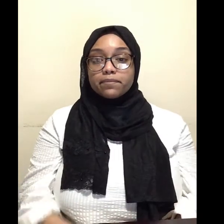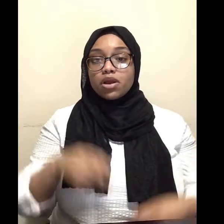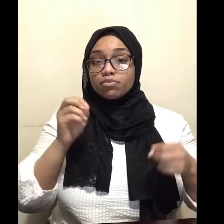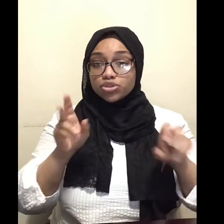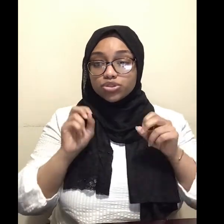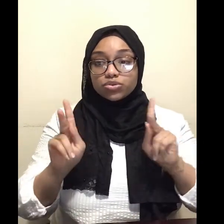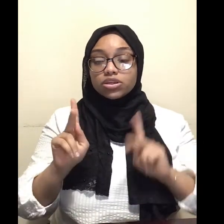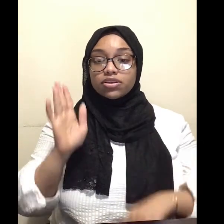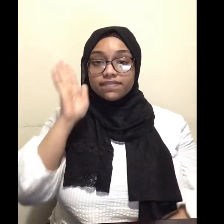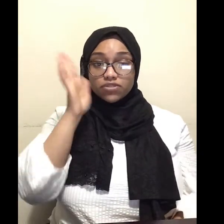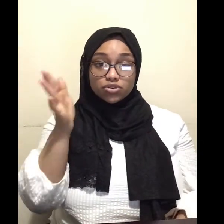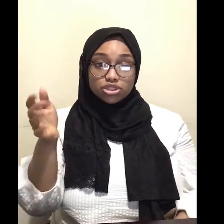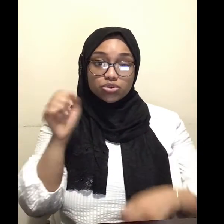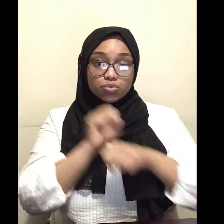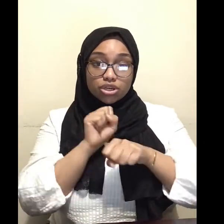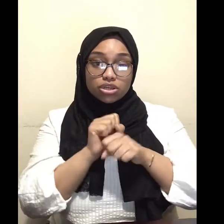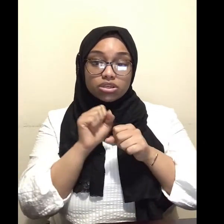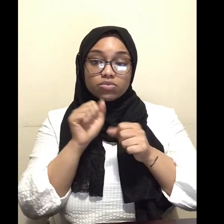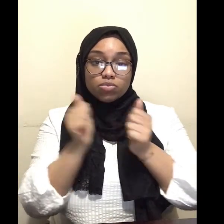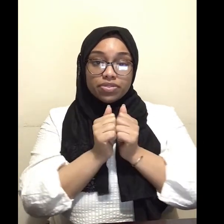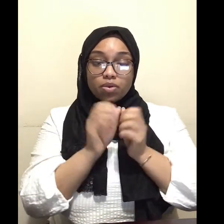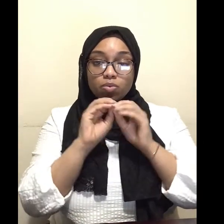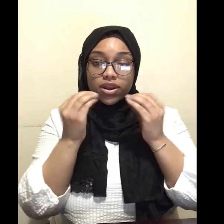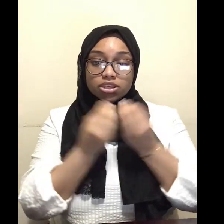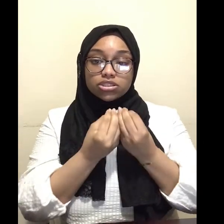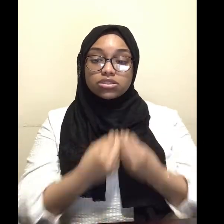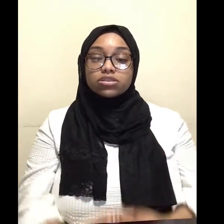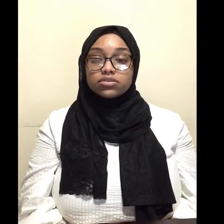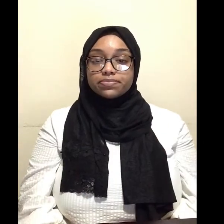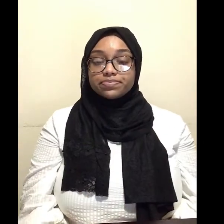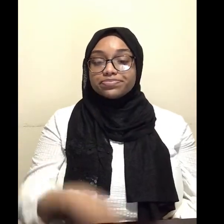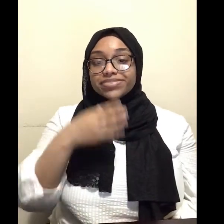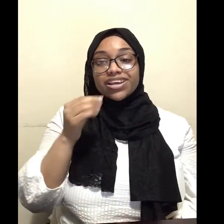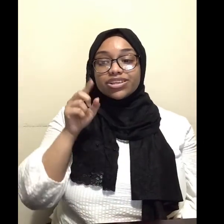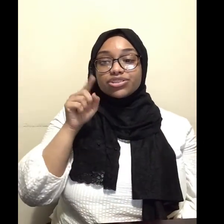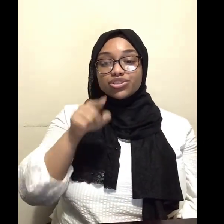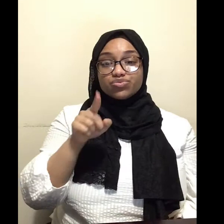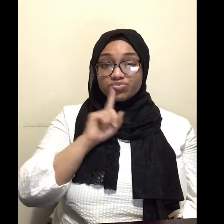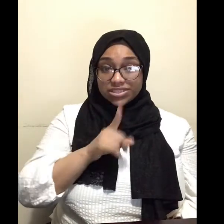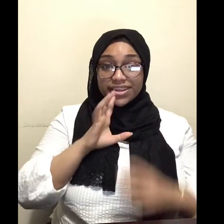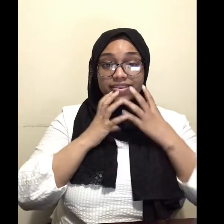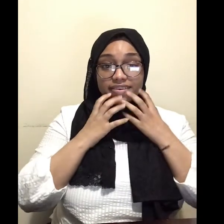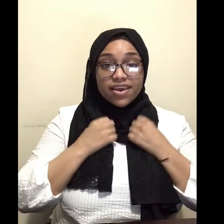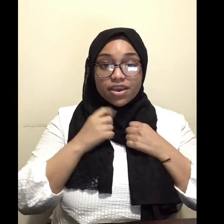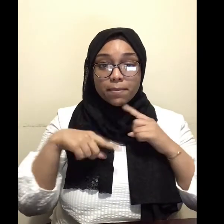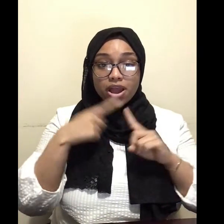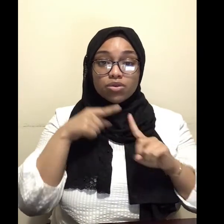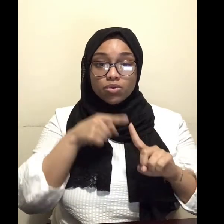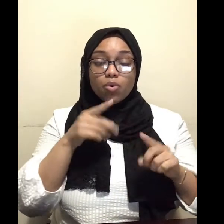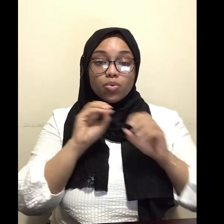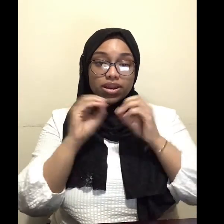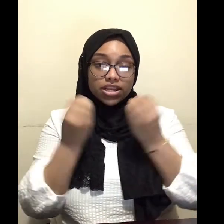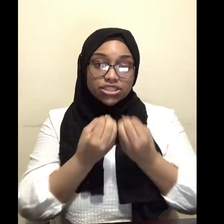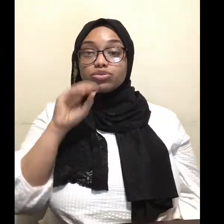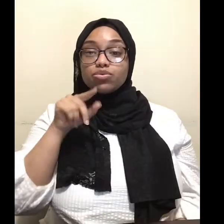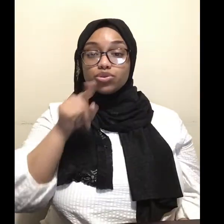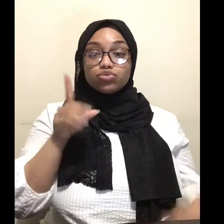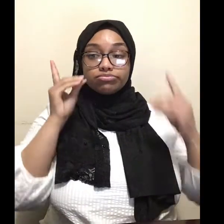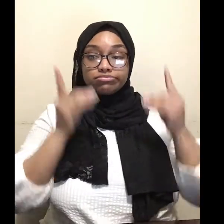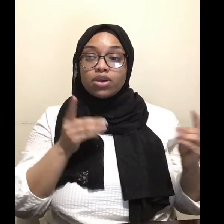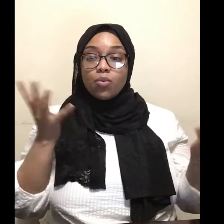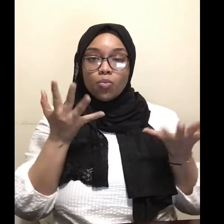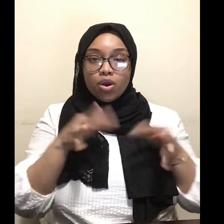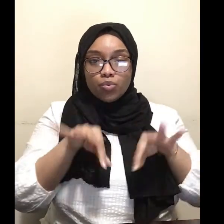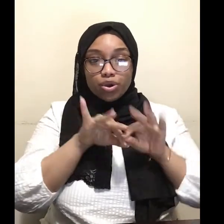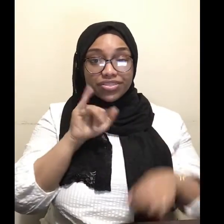to confront them because you want to stay in good, on good terms with